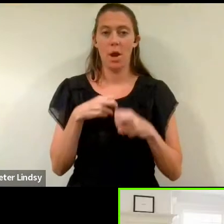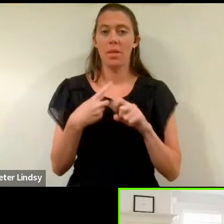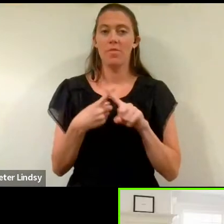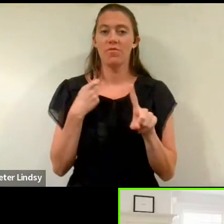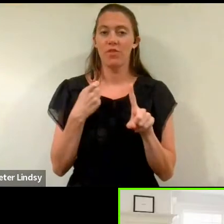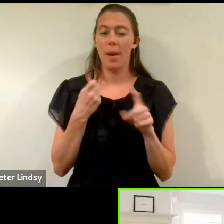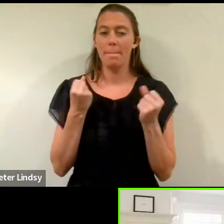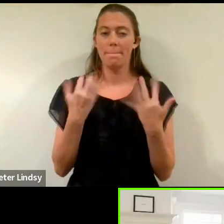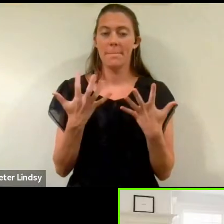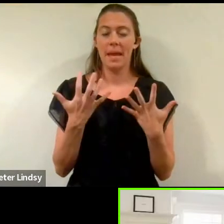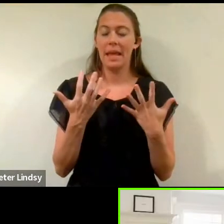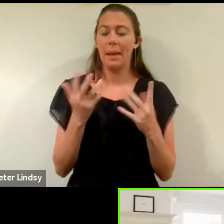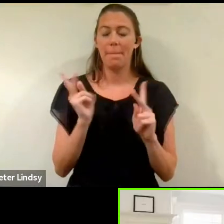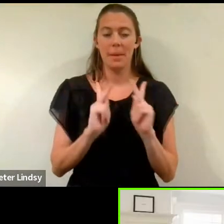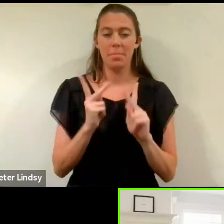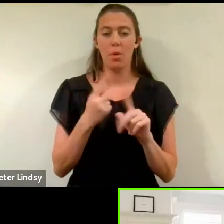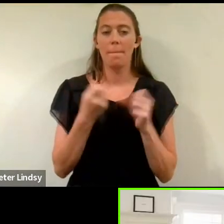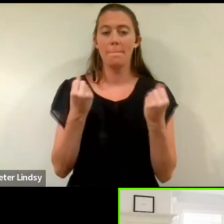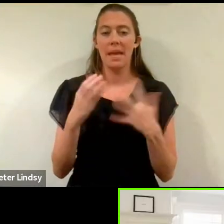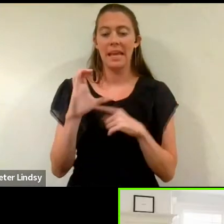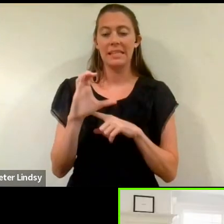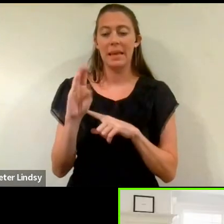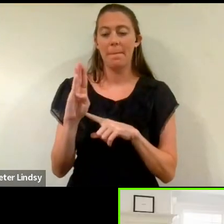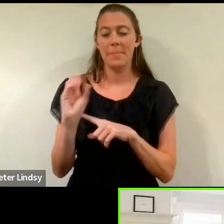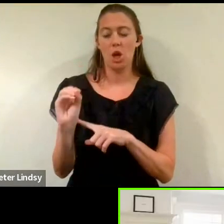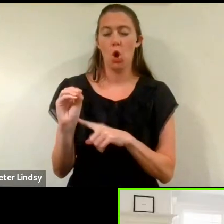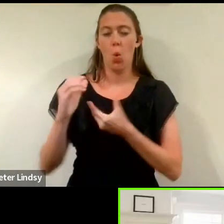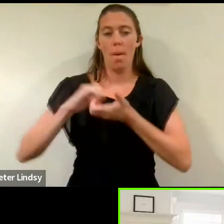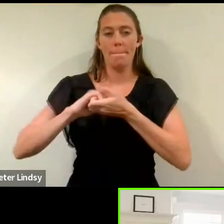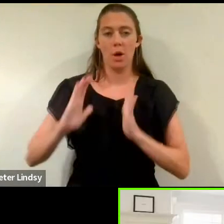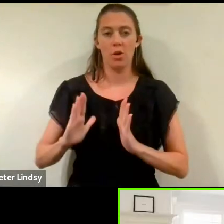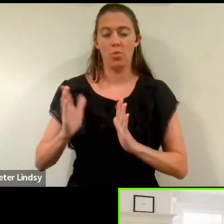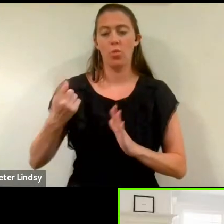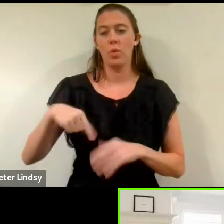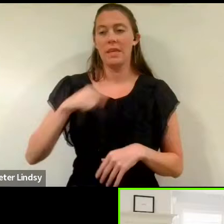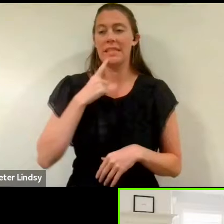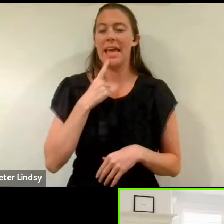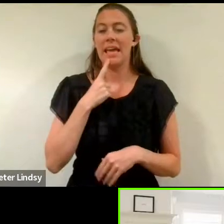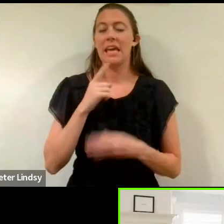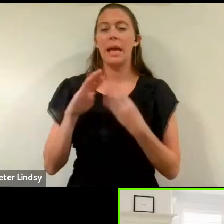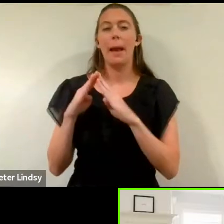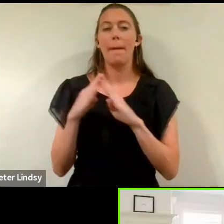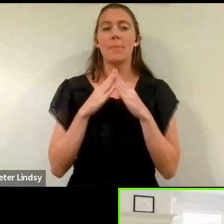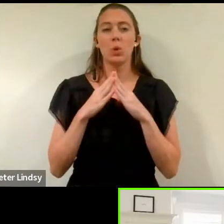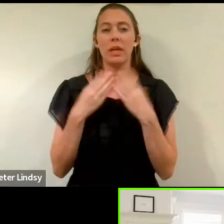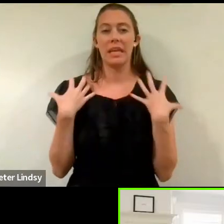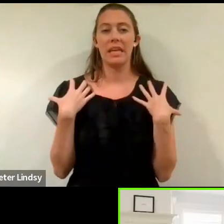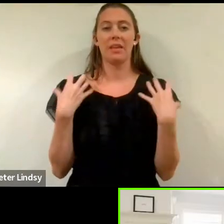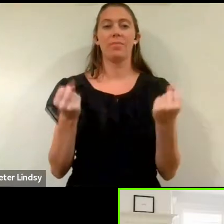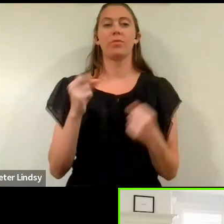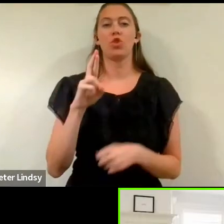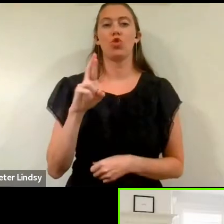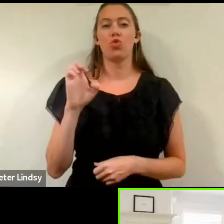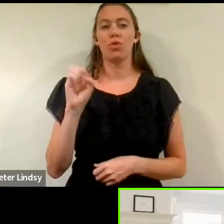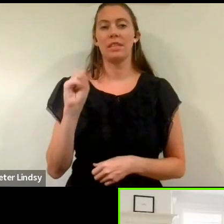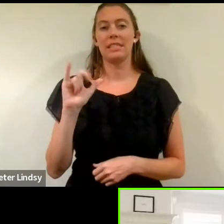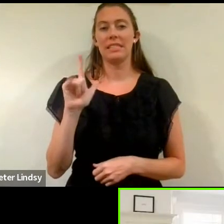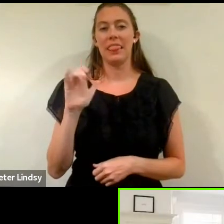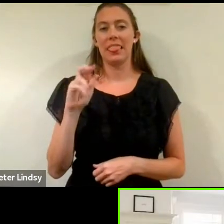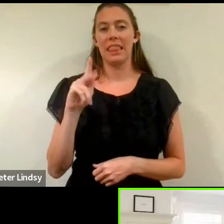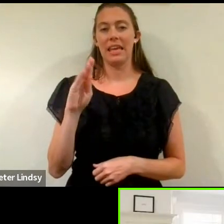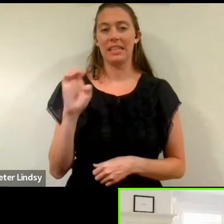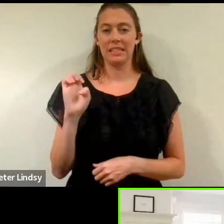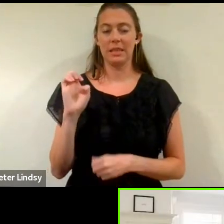CBO partners. We call them Community Resilience Partners because their work with